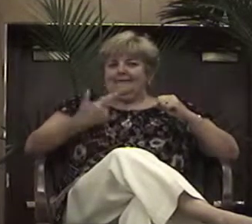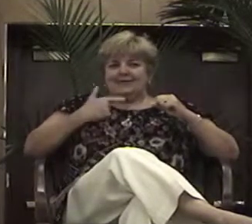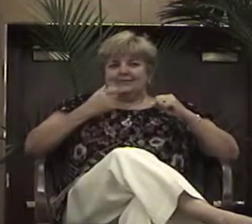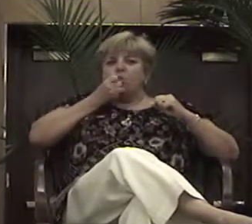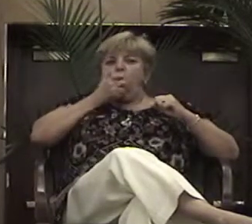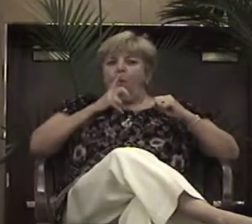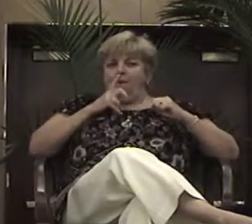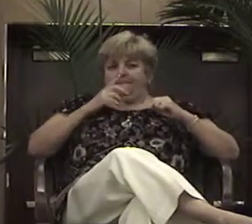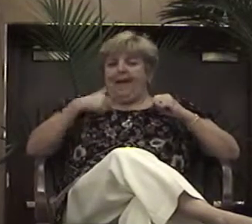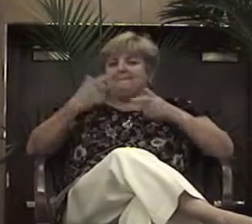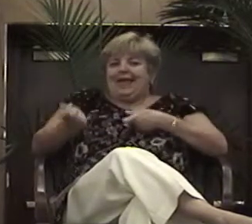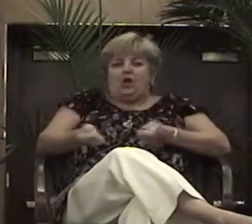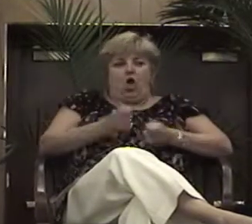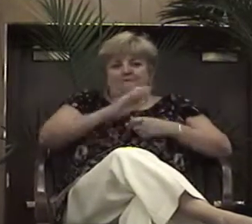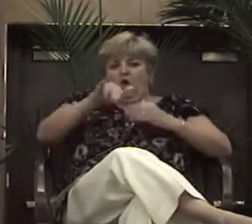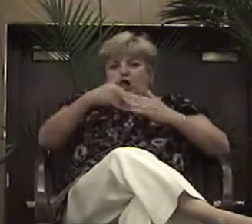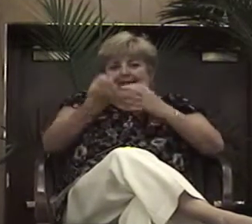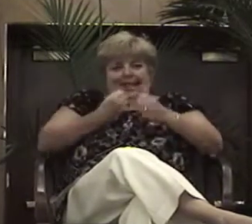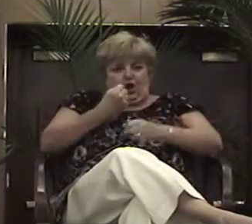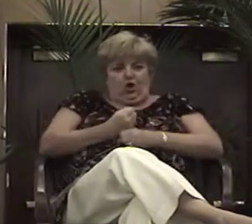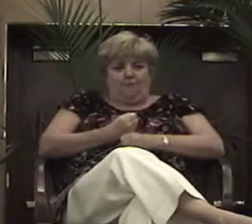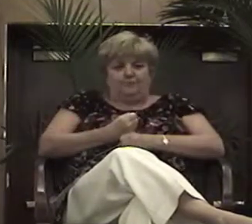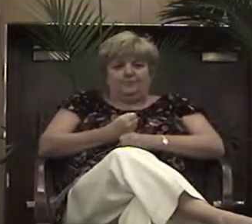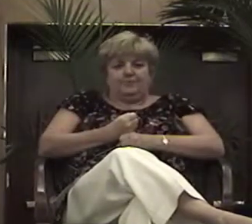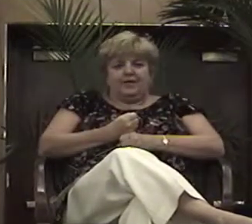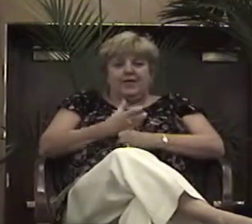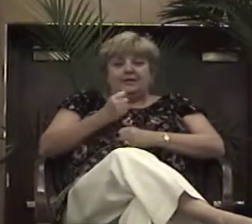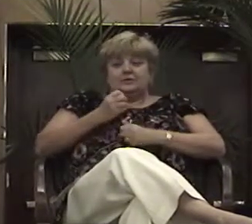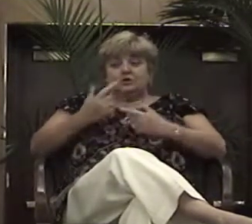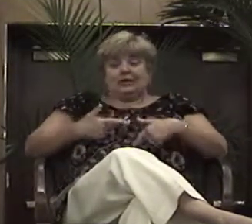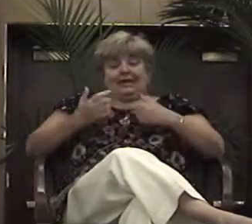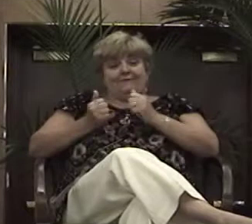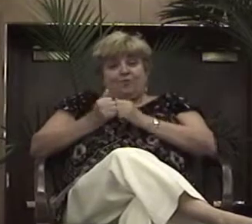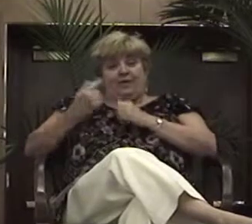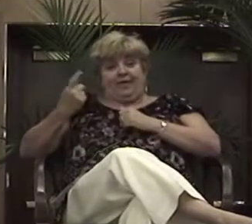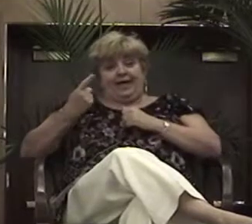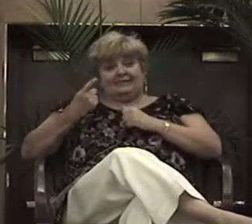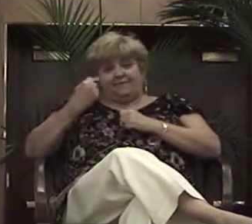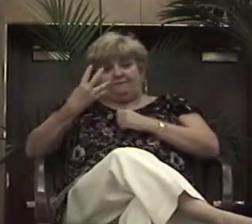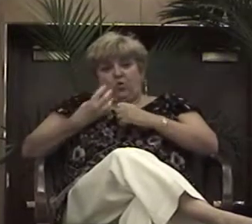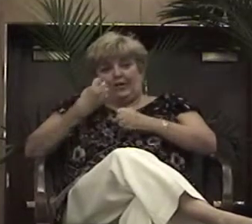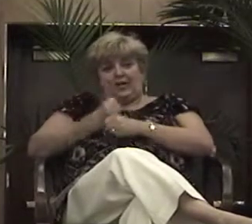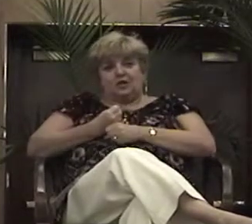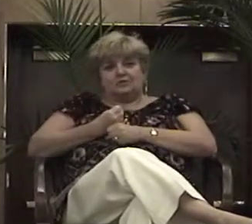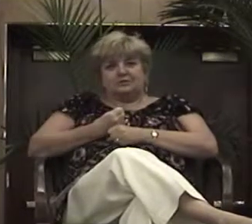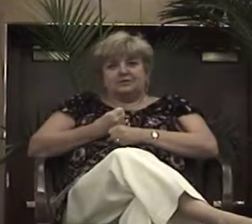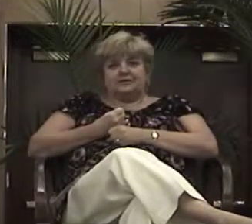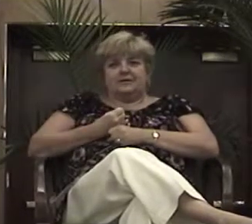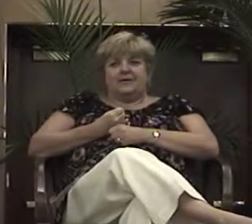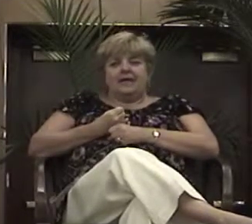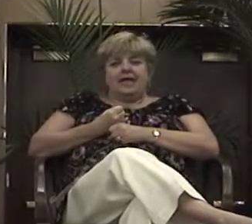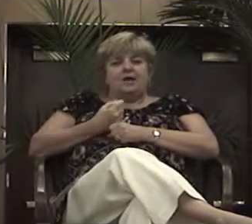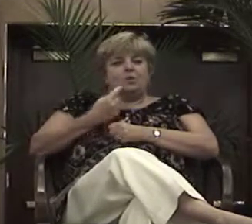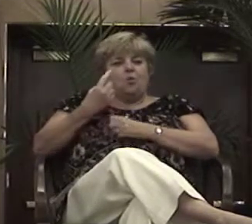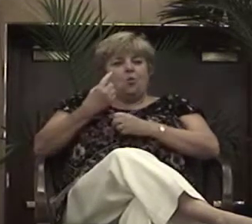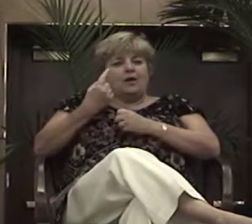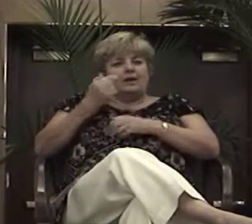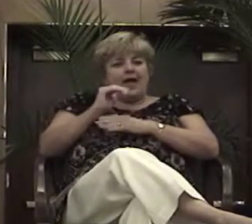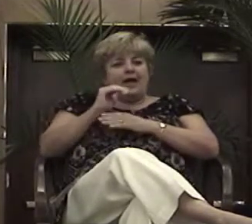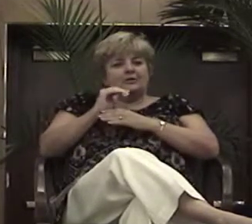And 4 years after she was out there one night when we were going back to our place, she took my face in her hands. She said,